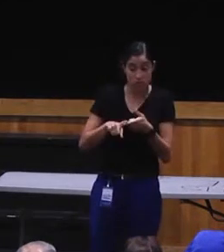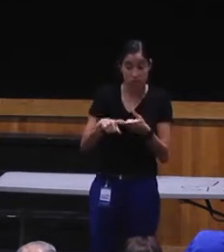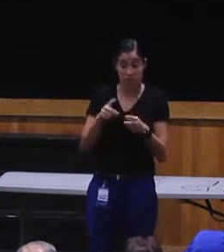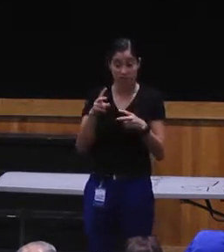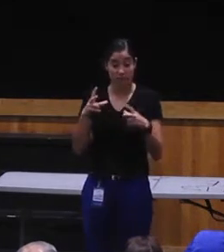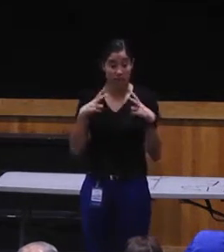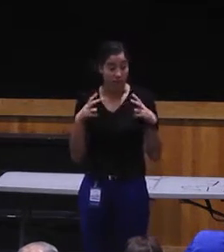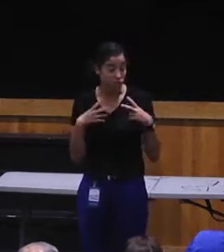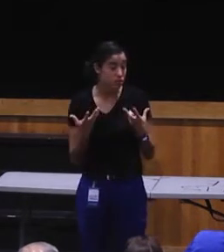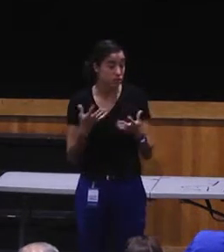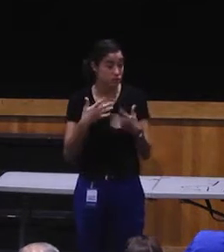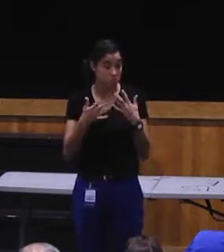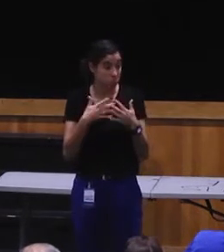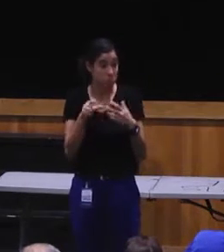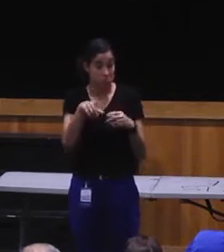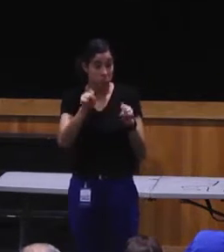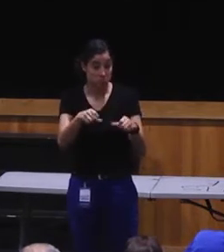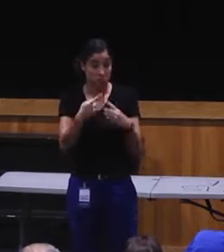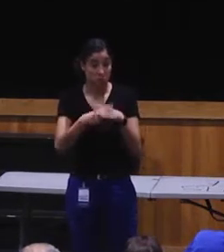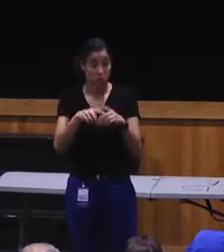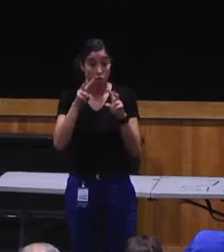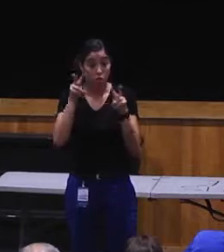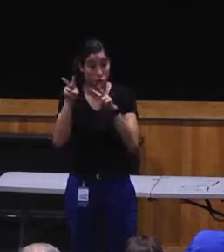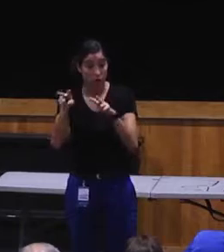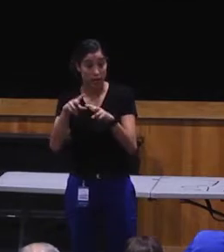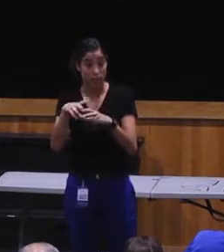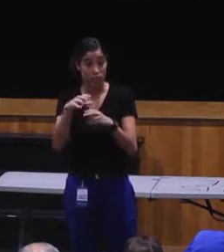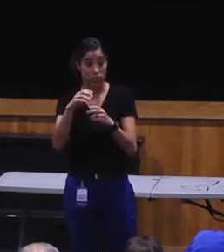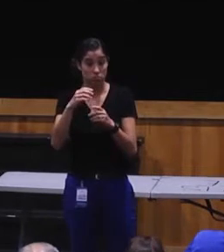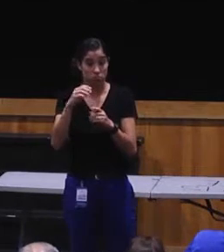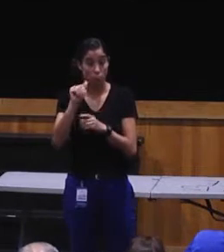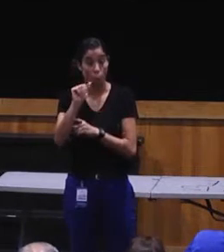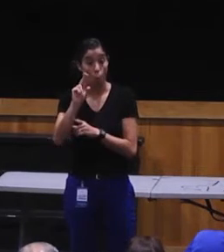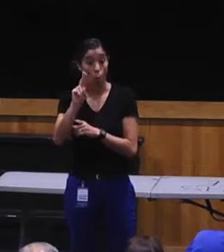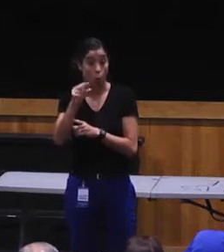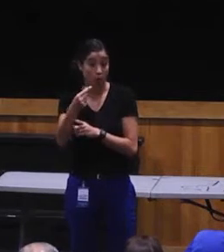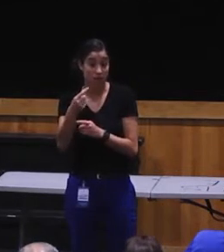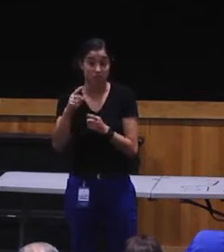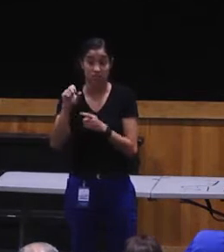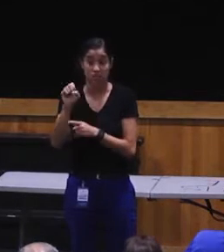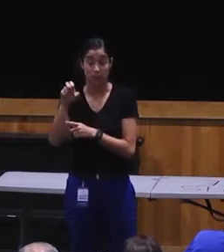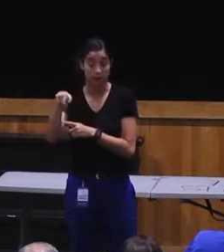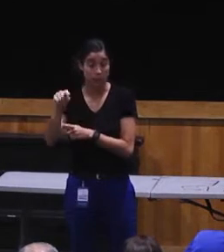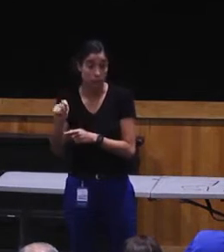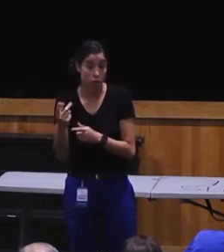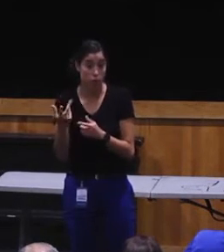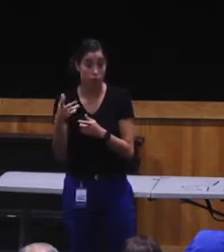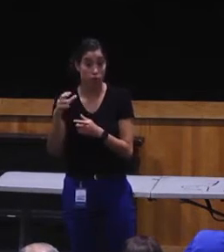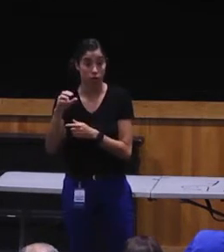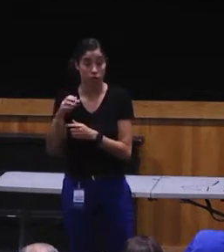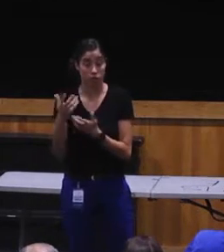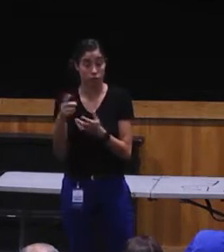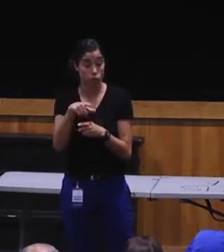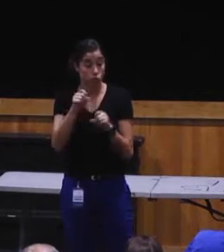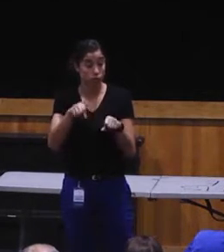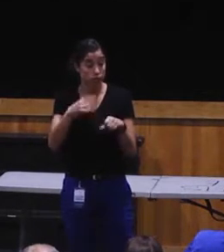You can go in and start looking at August, September, October. You can look at 365 days out to see what jobs are available.